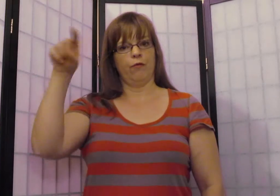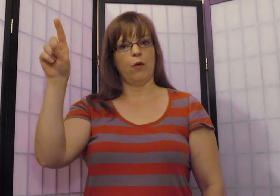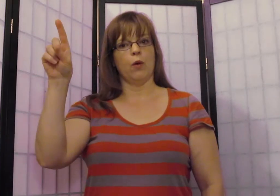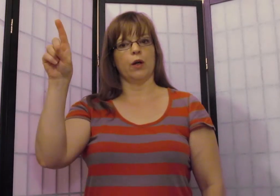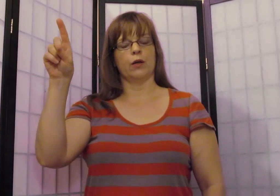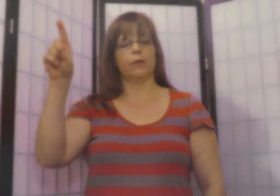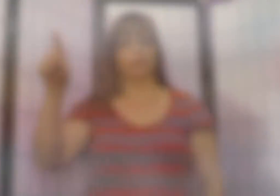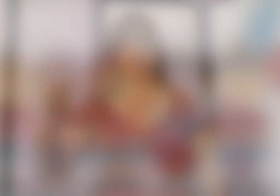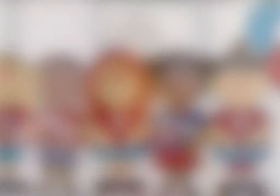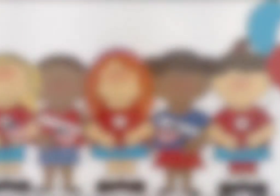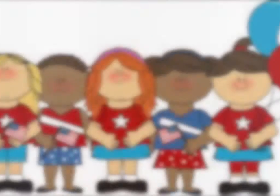Four.